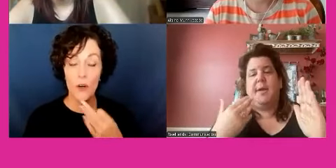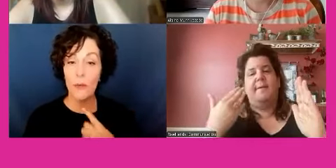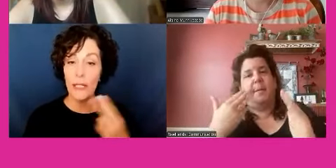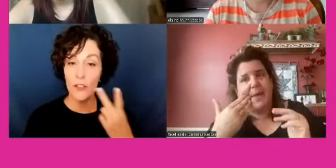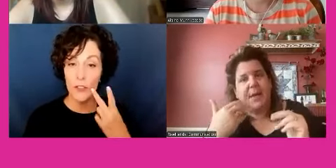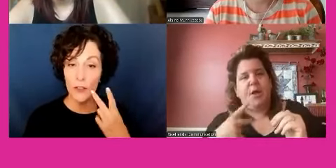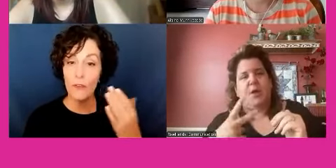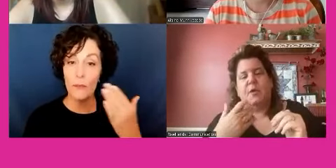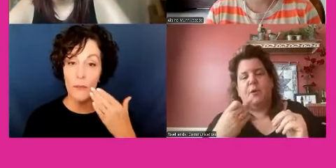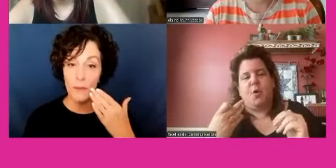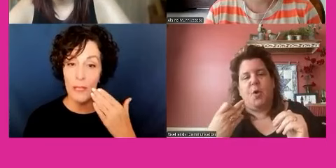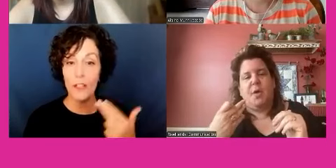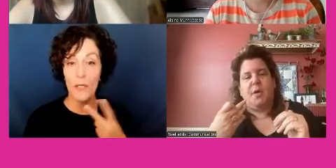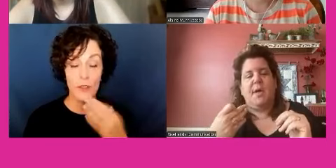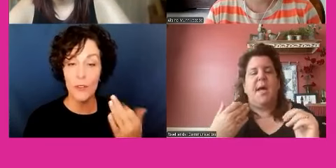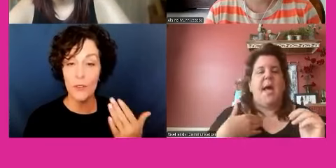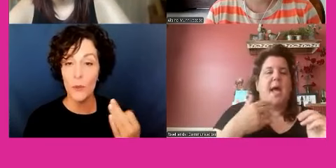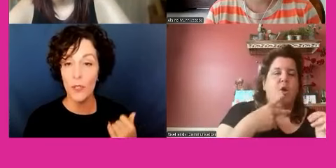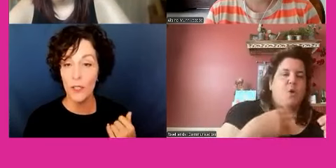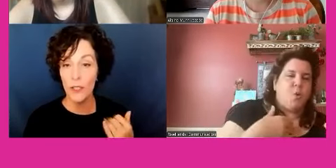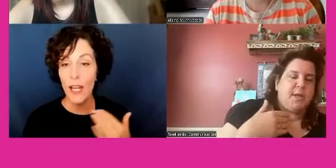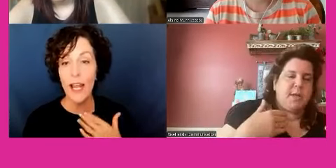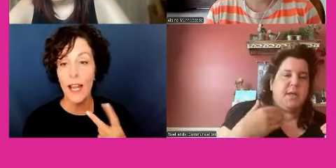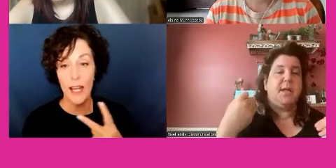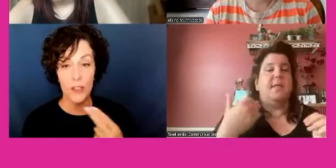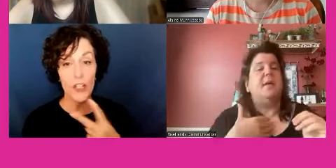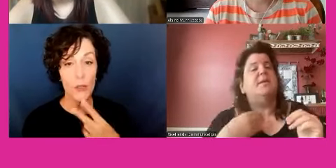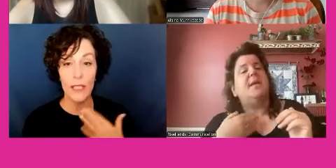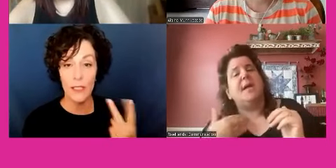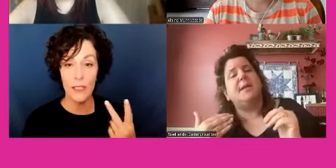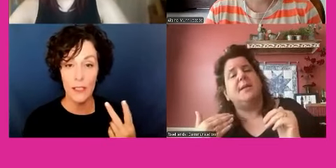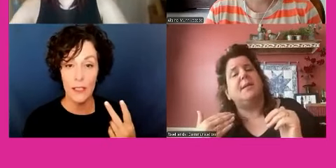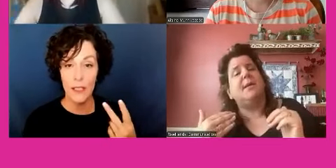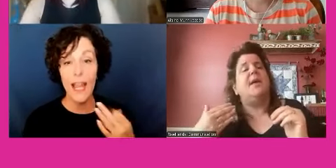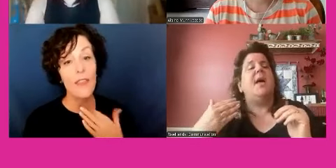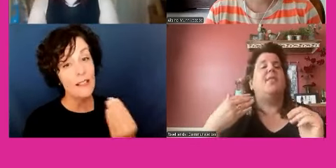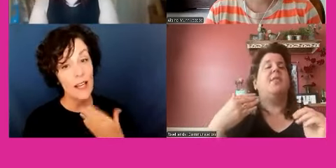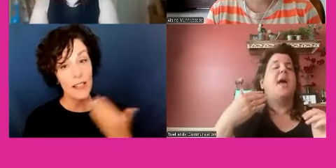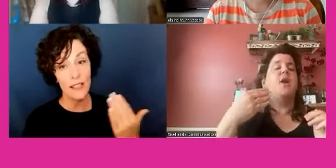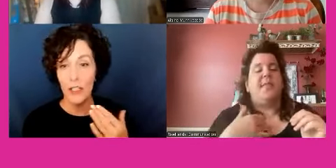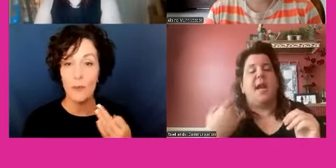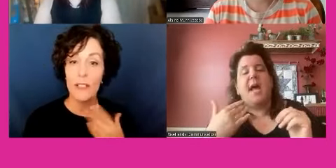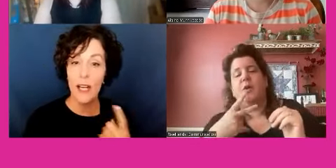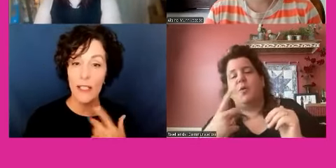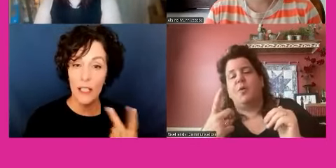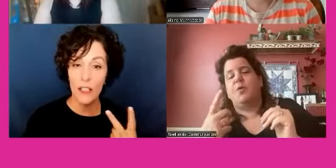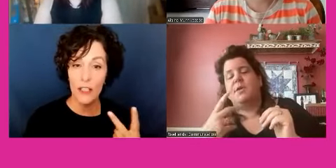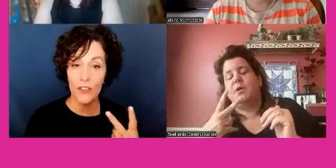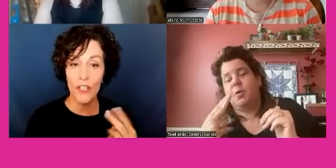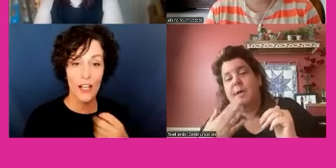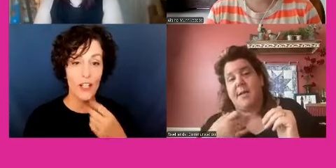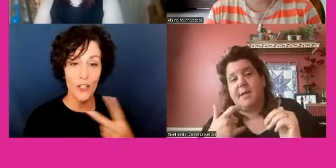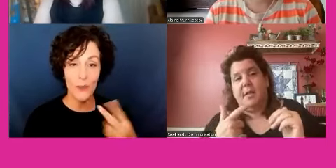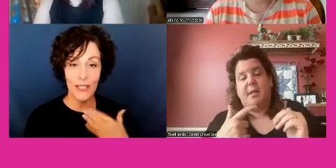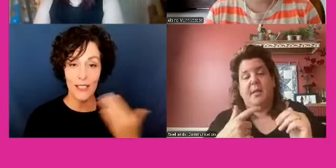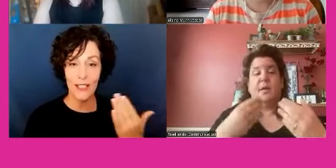then draw a picture of me going to the store and cue it and then sign it, and sign English.